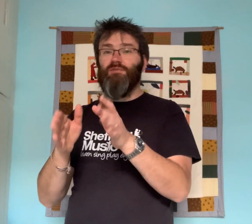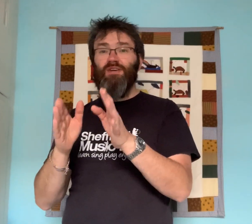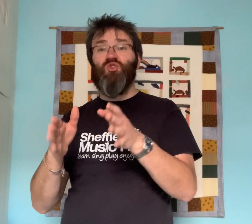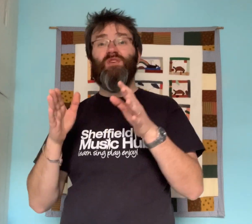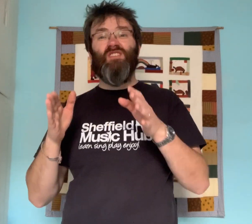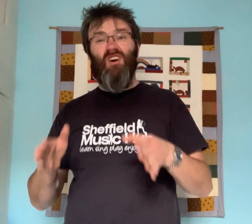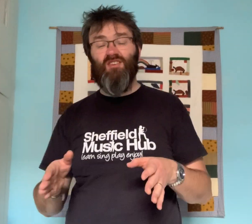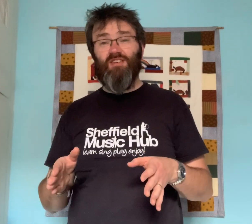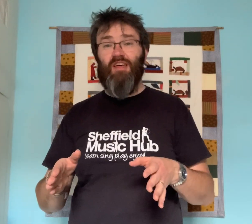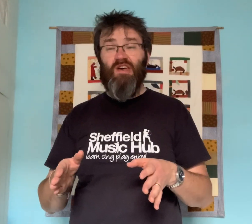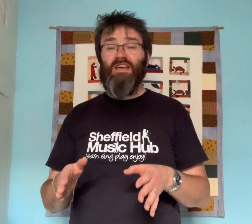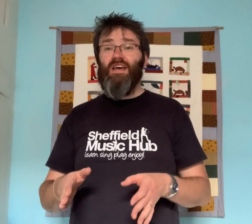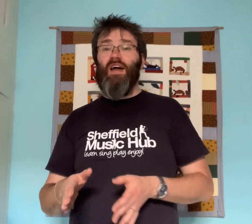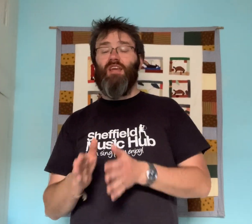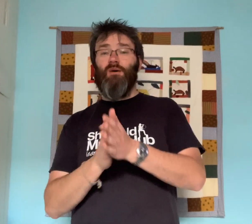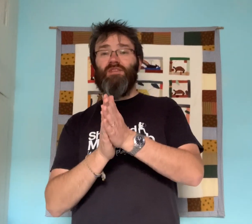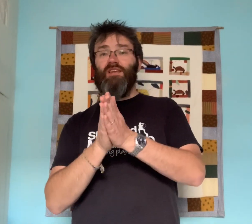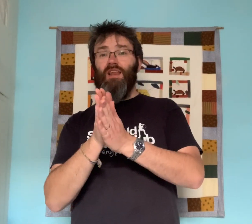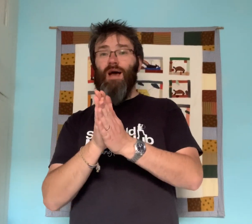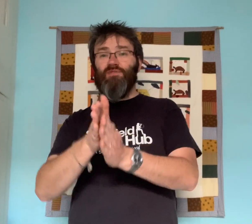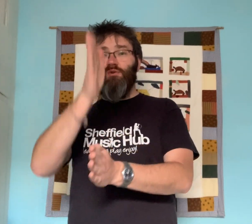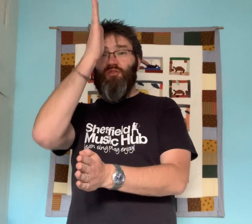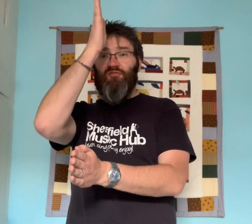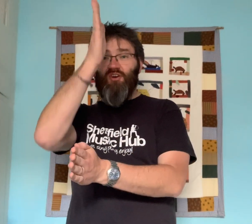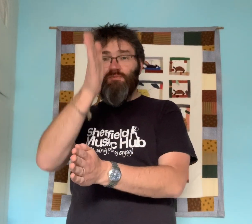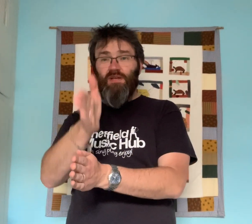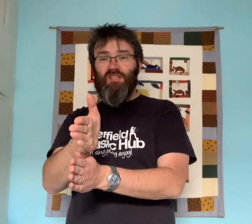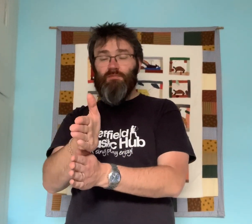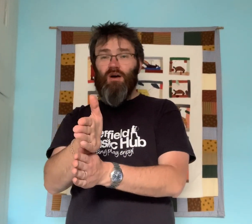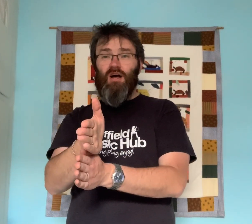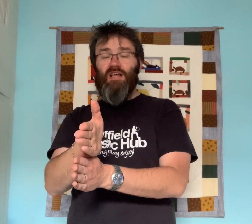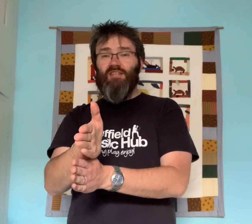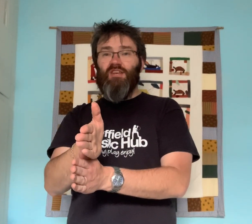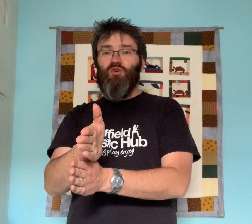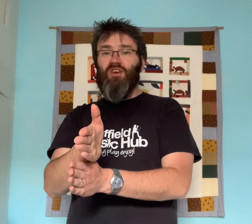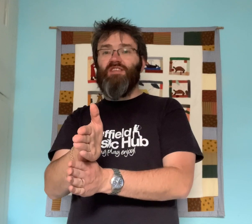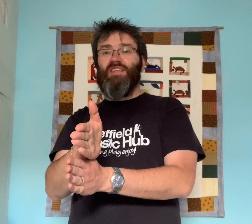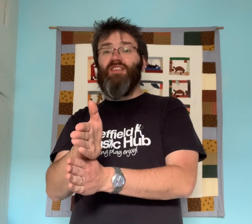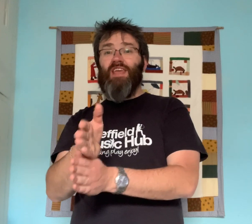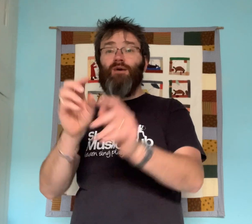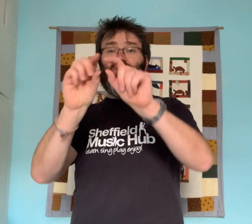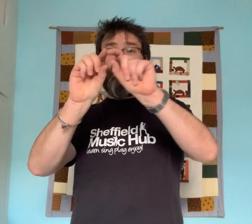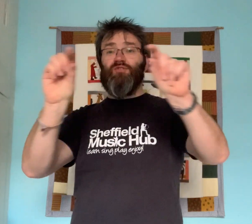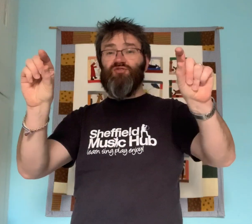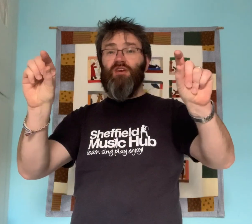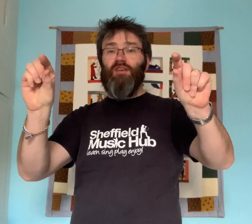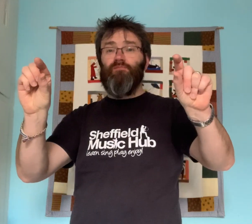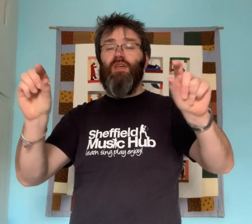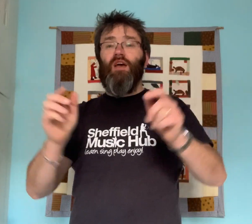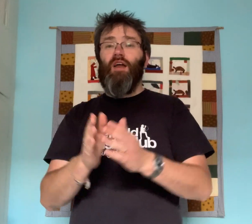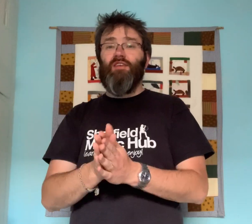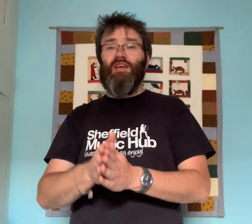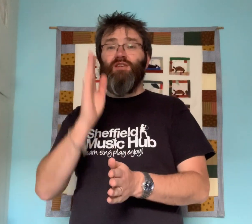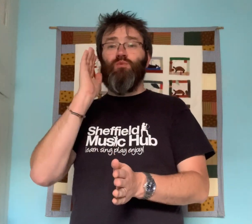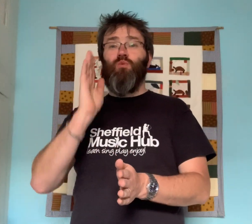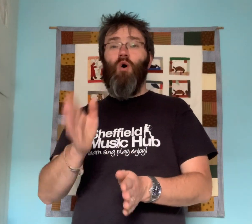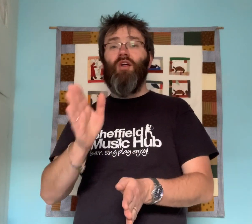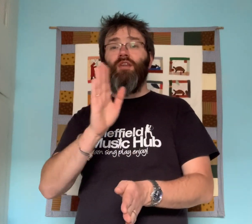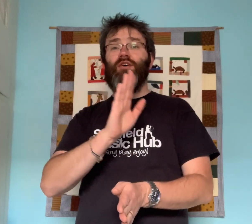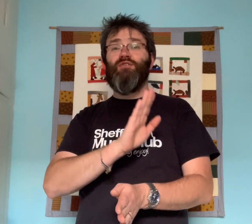sure we start together. And it comes in absolutely on the first beat of the bar. So you're going to see the counting on the screen. And it says 1,